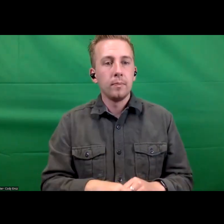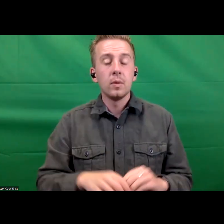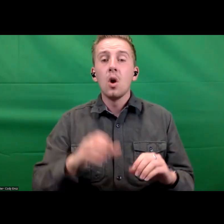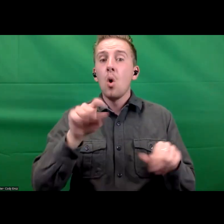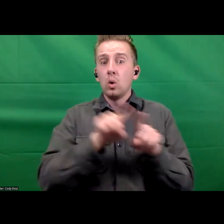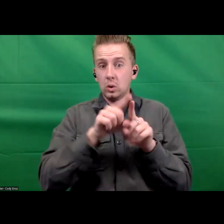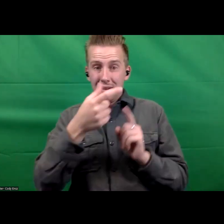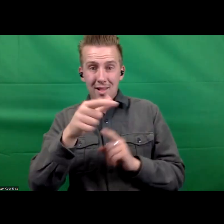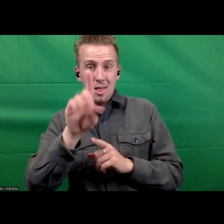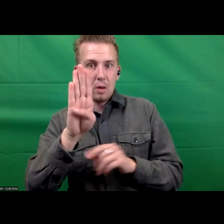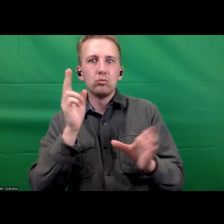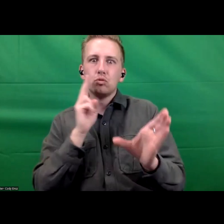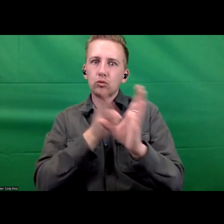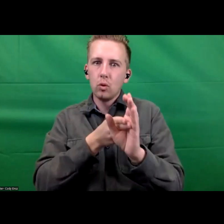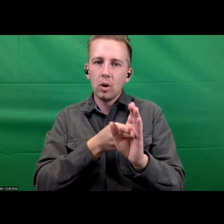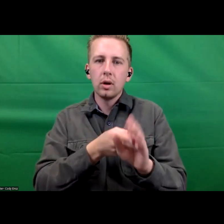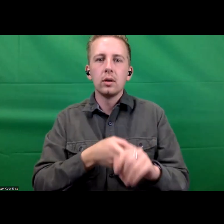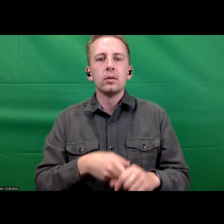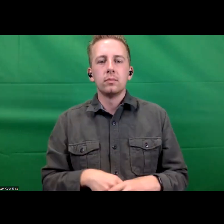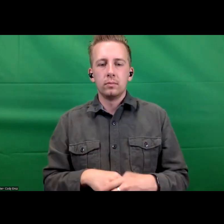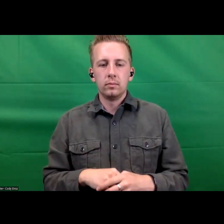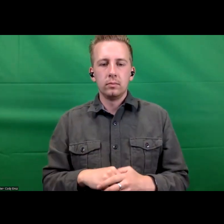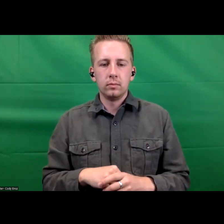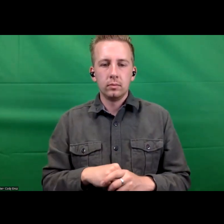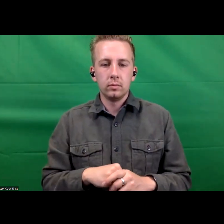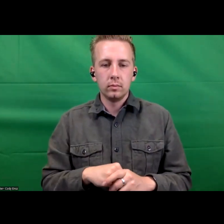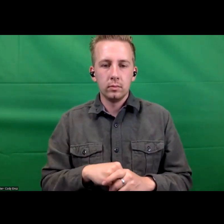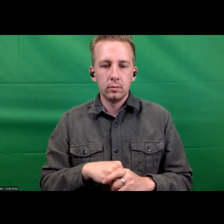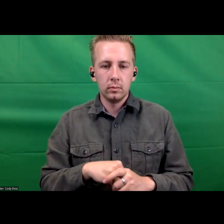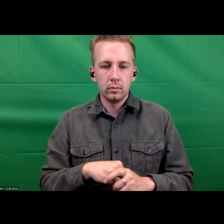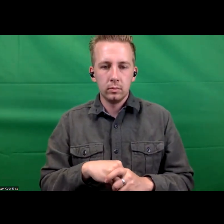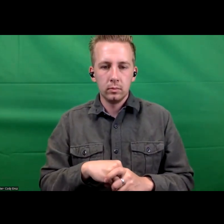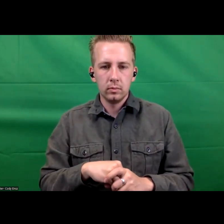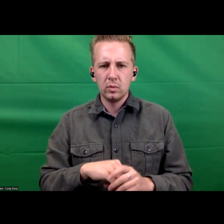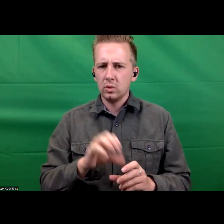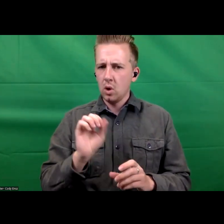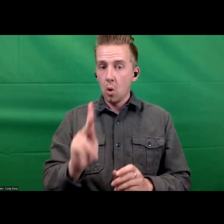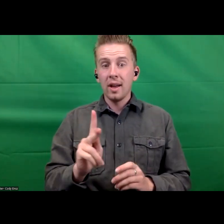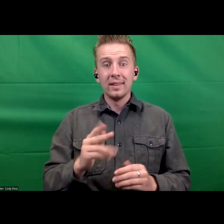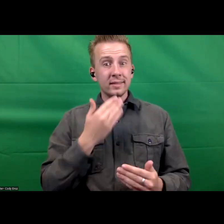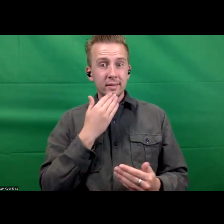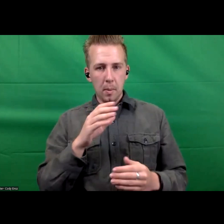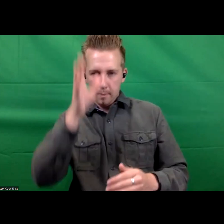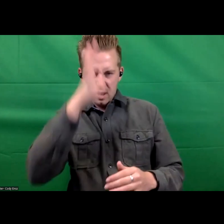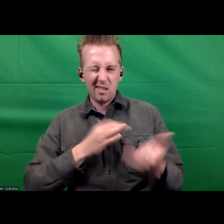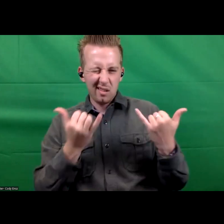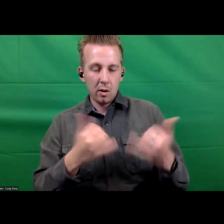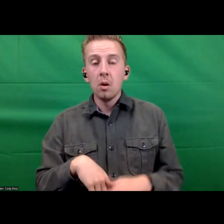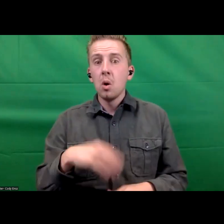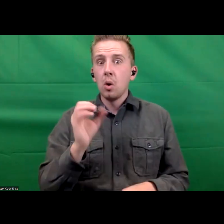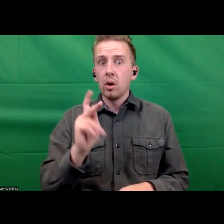host speakers and organize interesting events. Okay, We want you to get involved thank you. in that. Hold on a second.